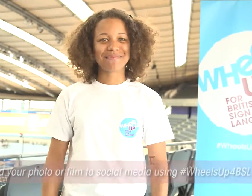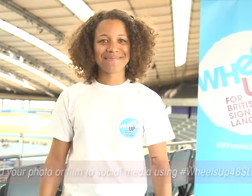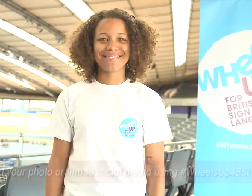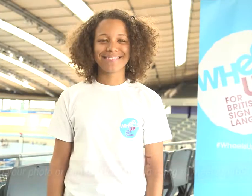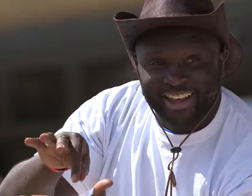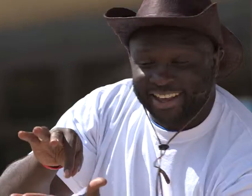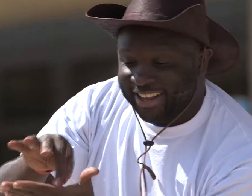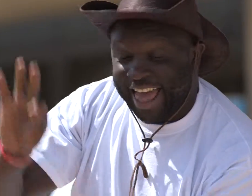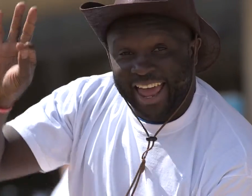Music